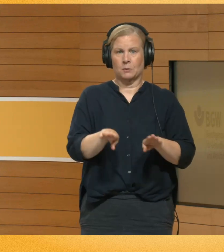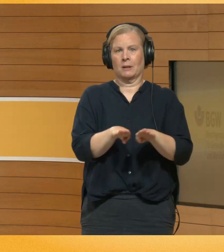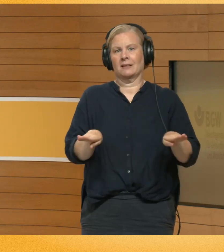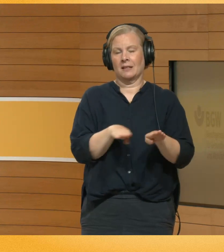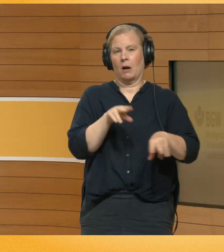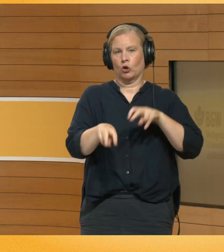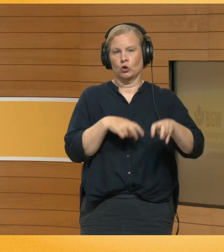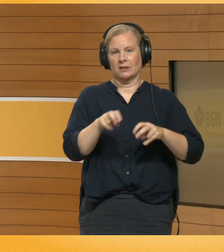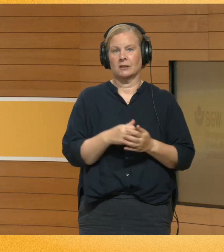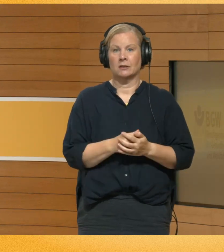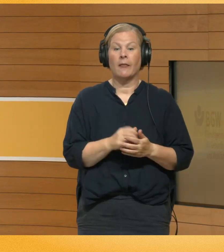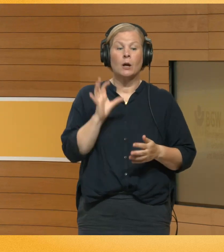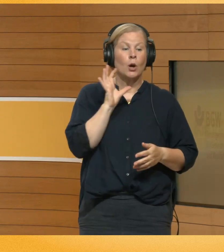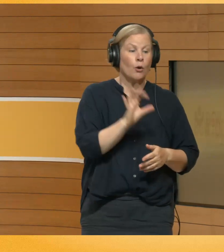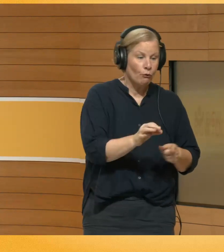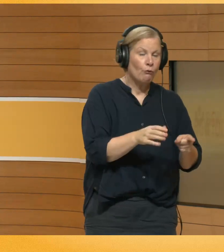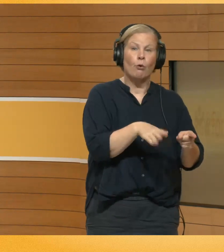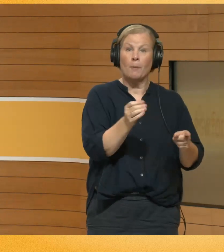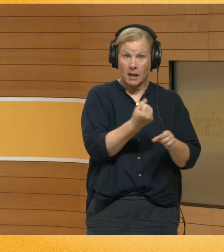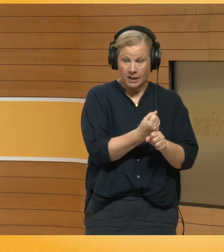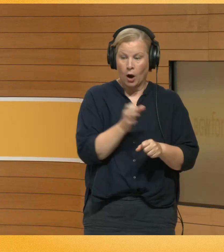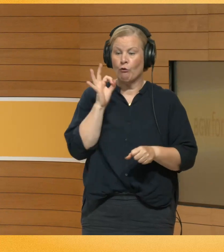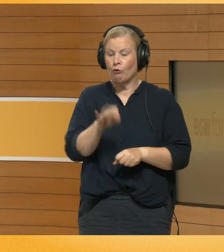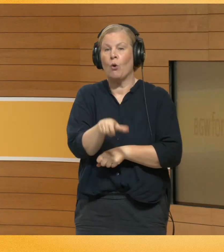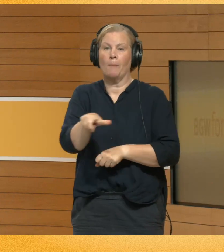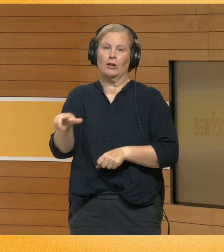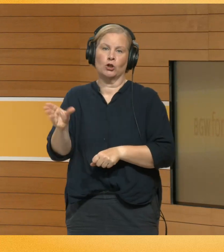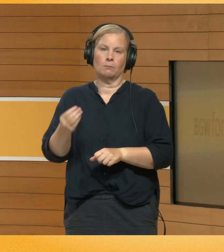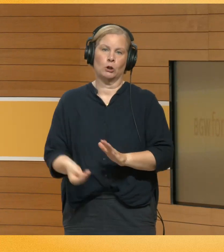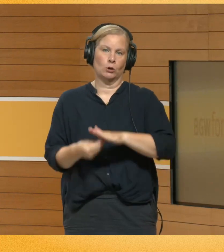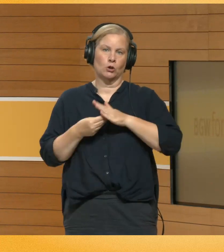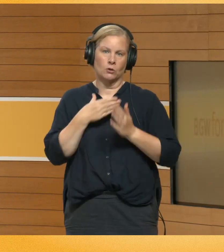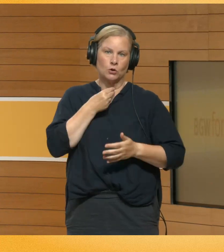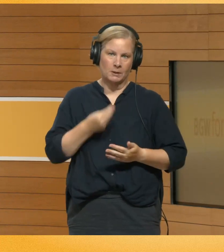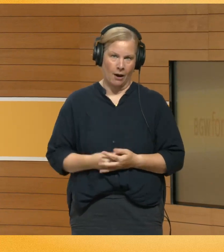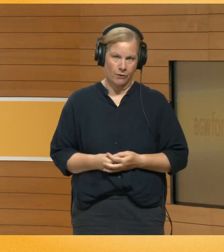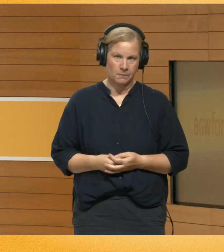your organization, for your staff, and for those people who need support.